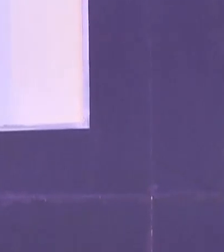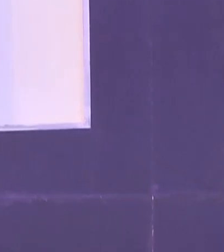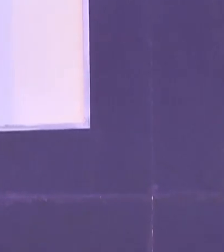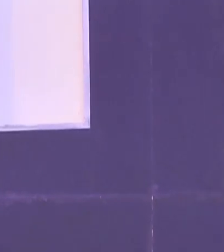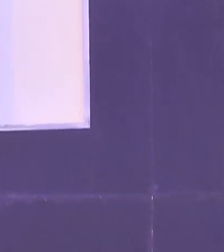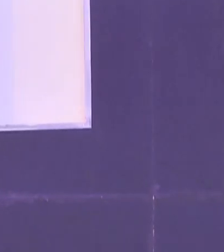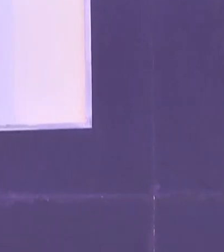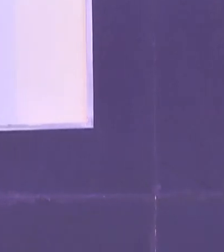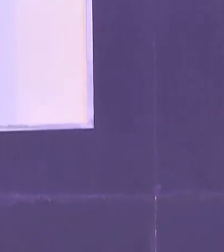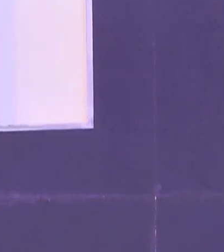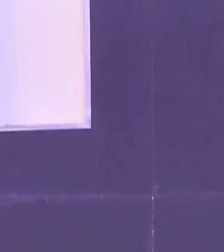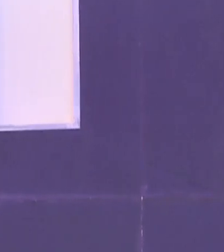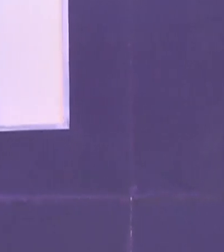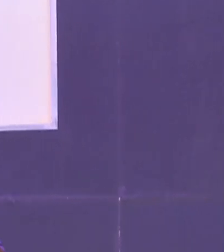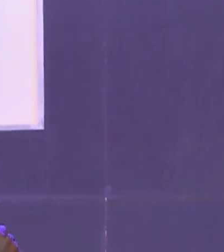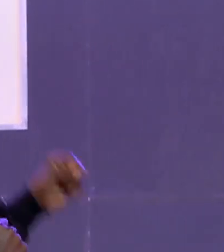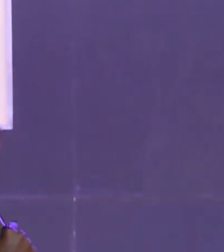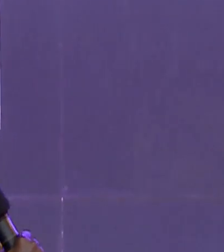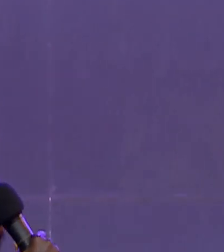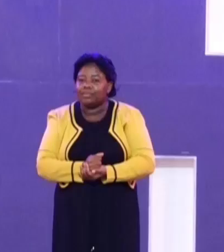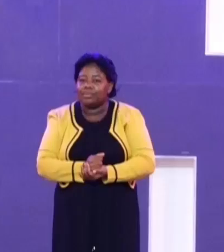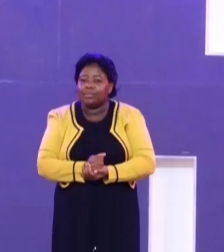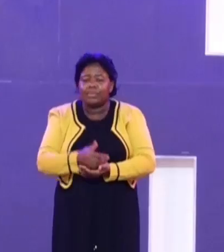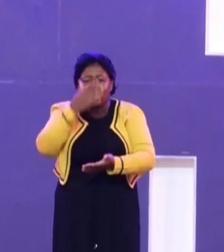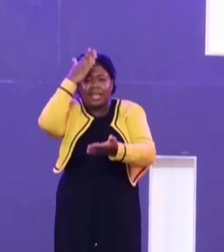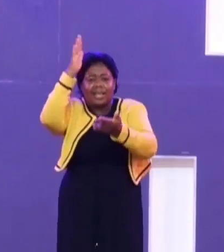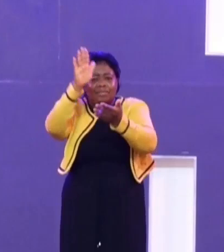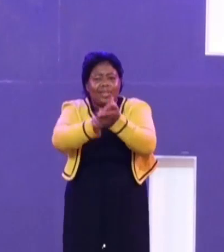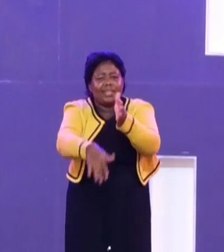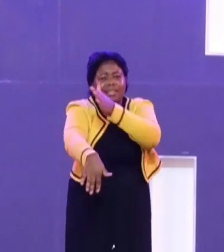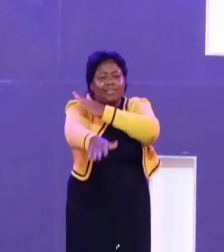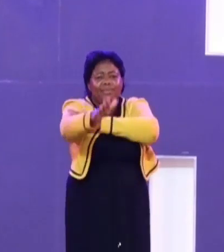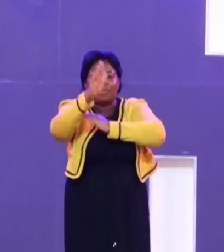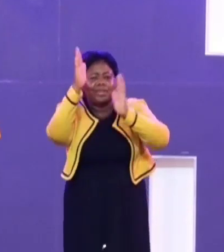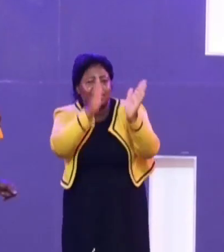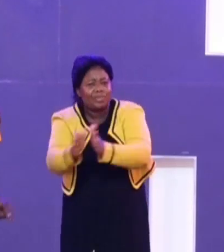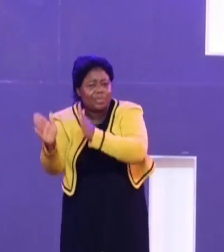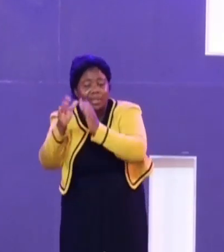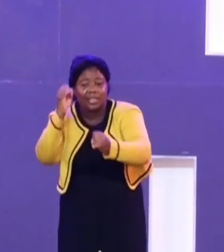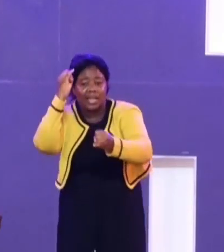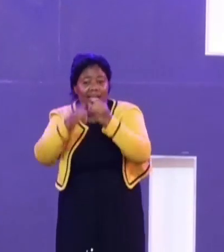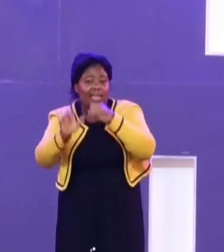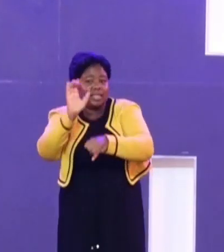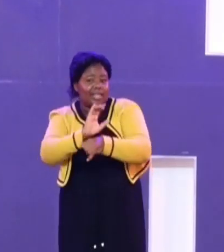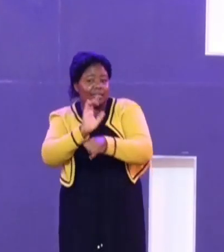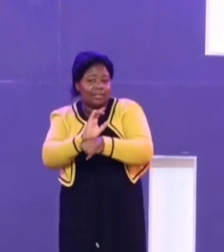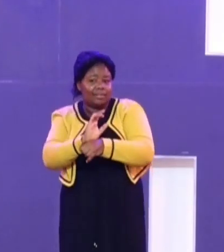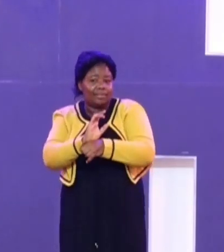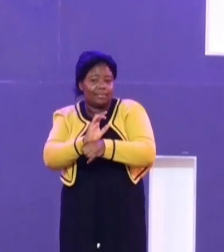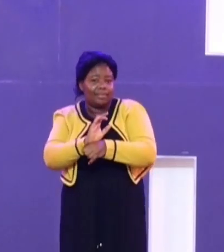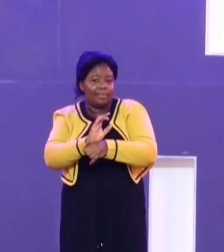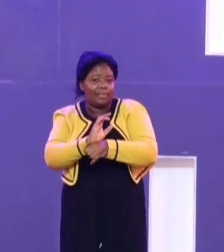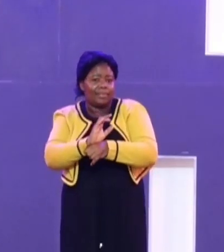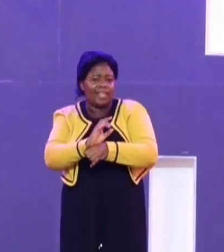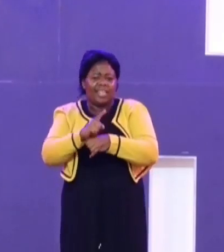leza amani. If you get it, please say amen with a great hand clap. Nzikirizanga mkama ateka teke kanisa yoru vanyuma. I believe the Lord is preparing the latter church. Ebyo